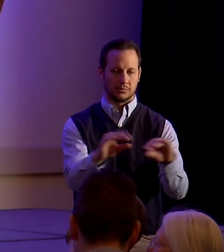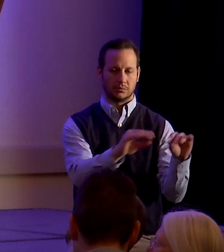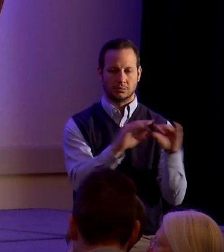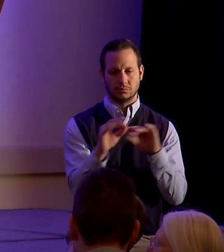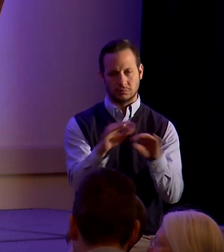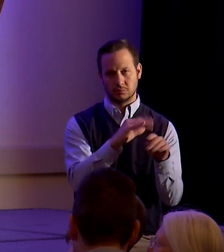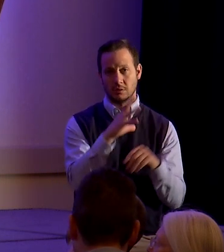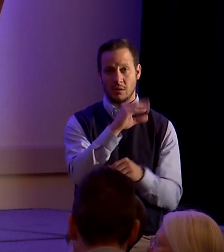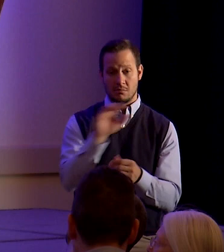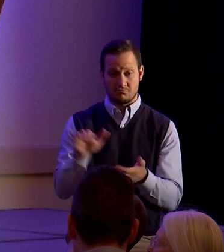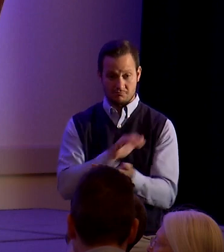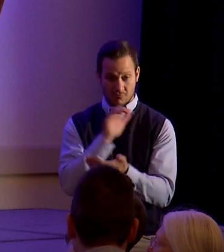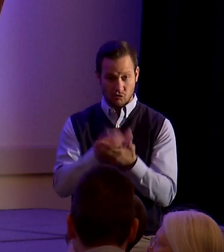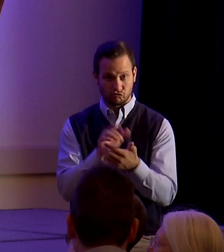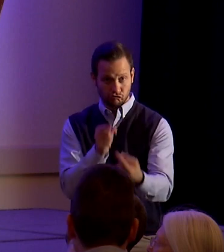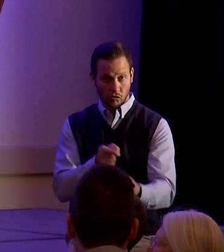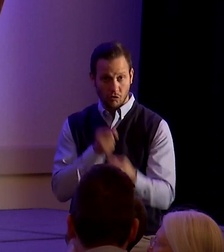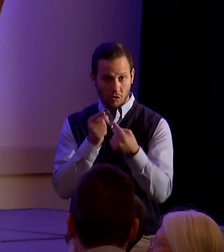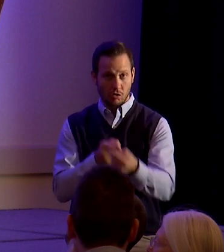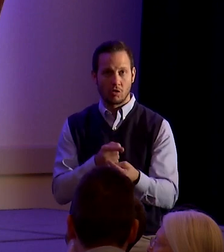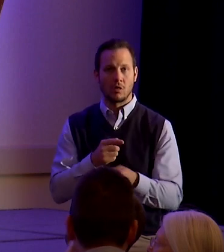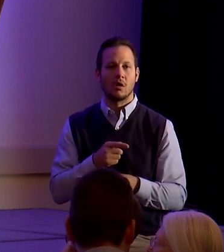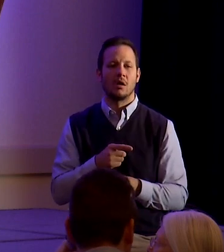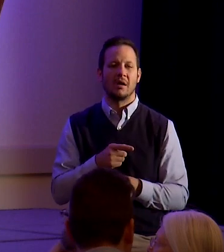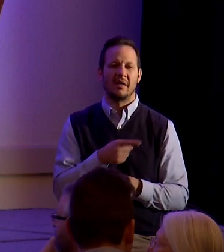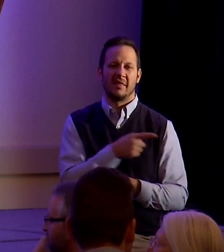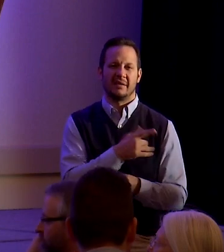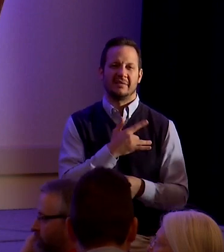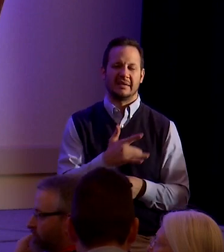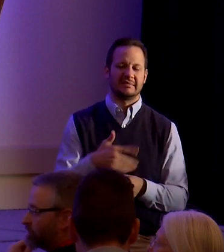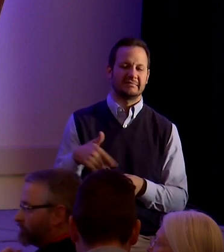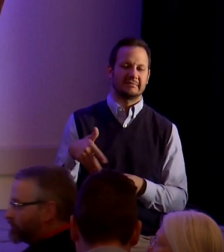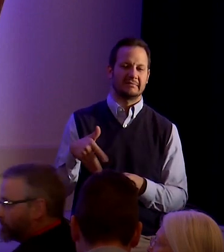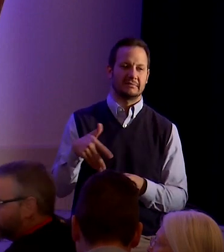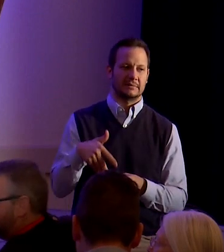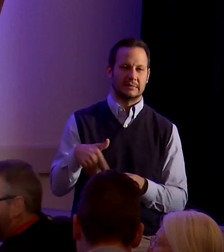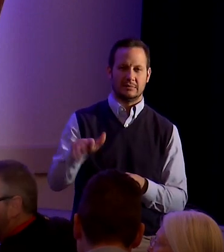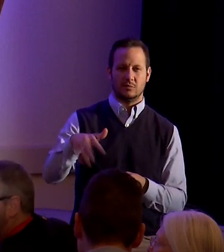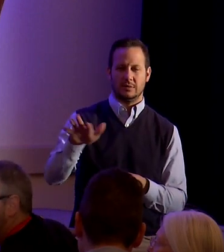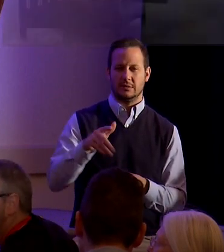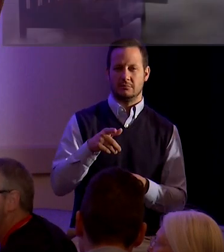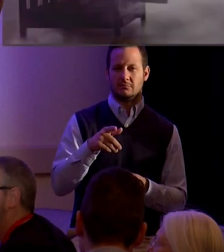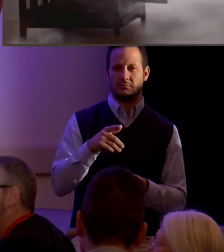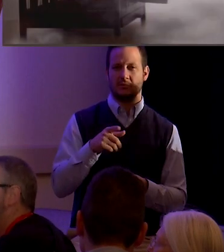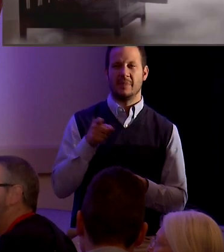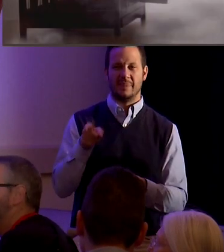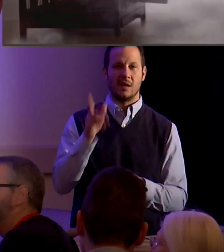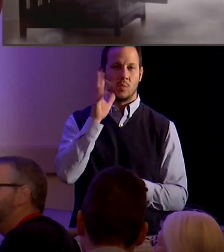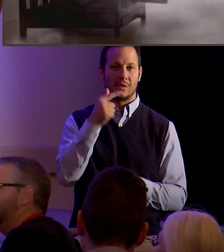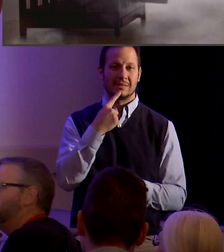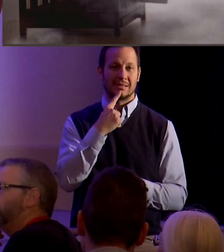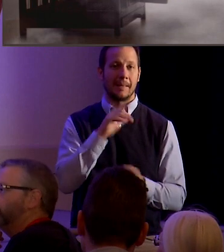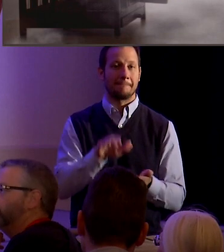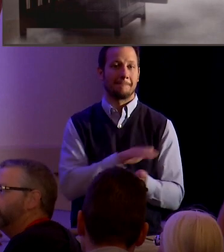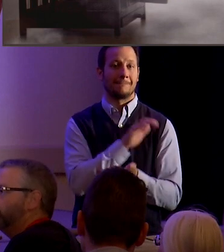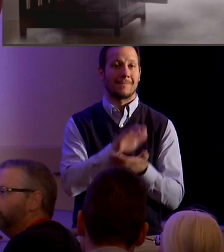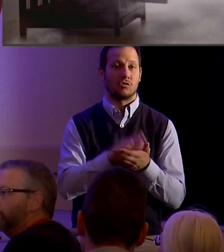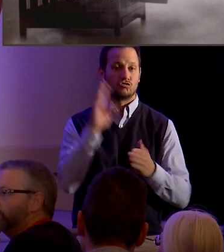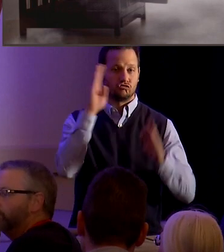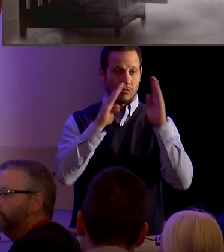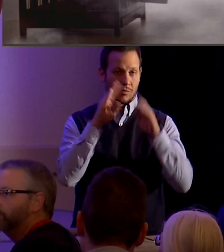marriage troubles, they don't really want you around. It's contagious. They will actually say that. Marriage troubles are contagious.